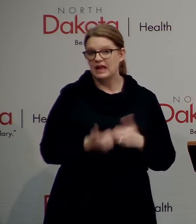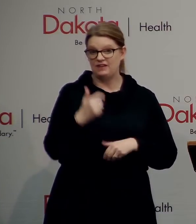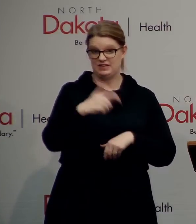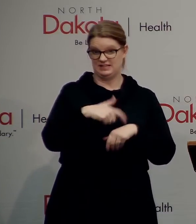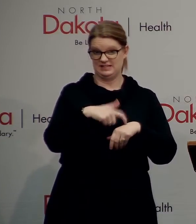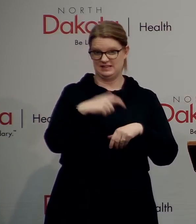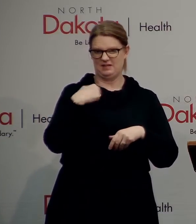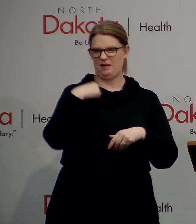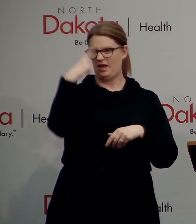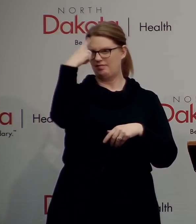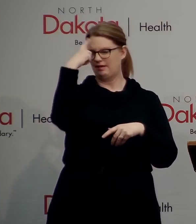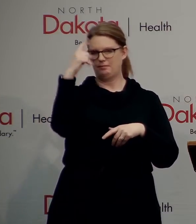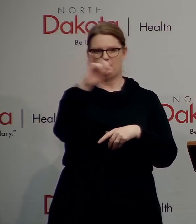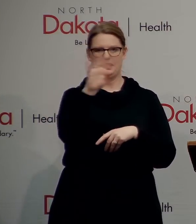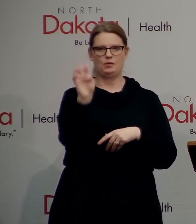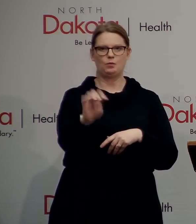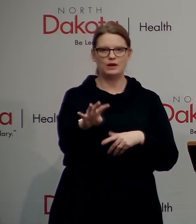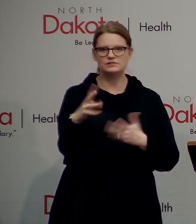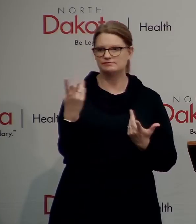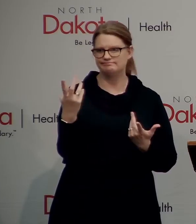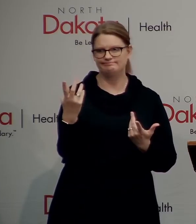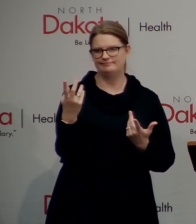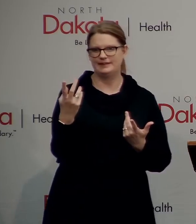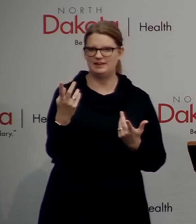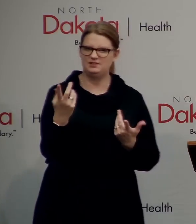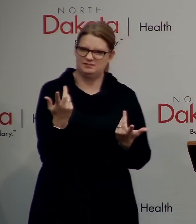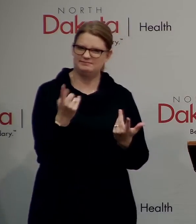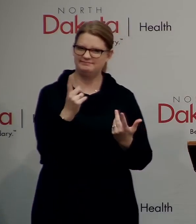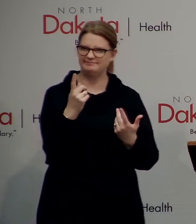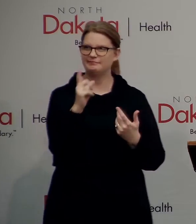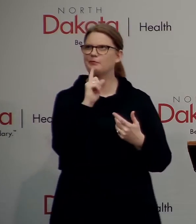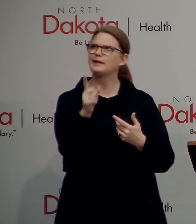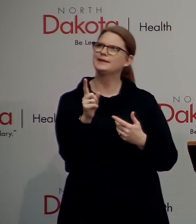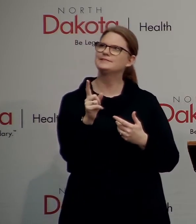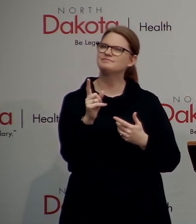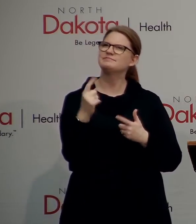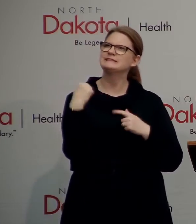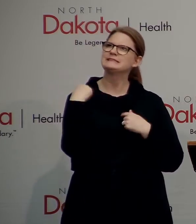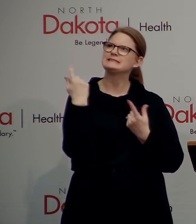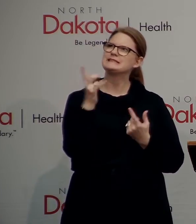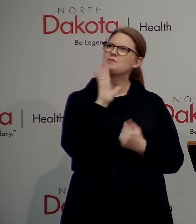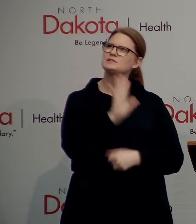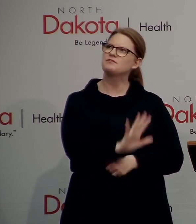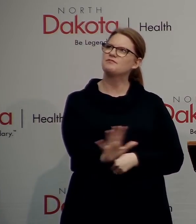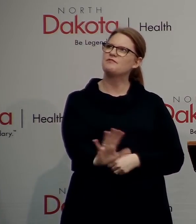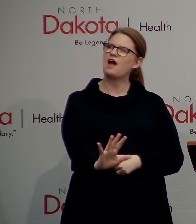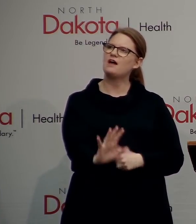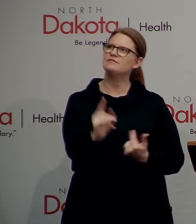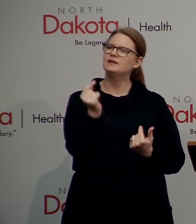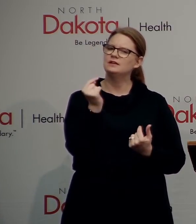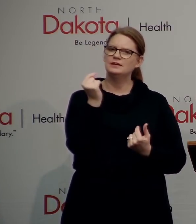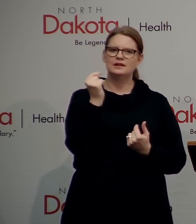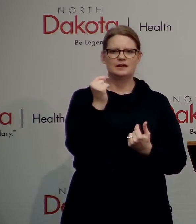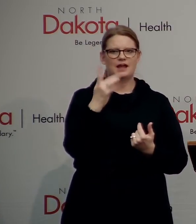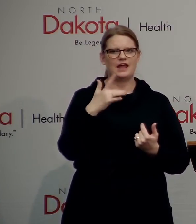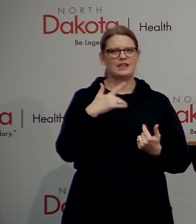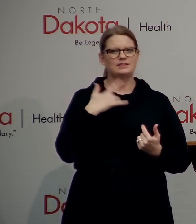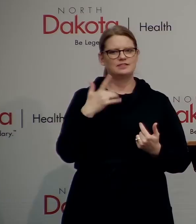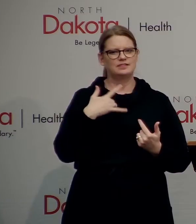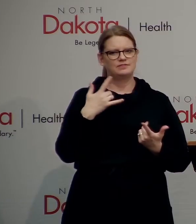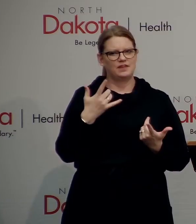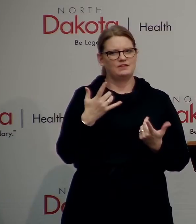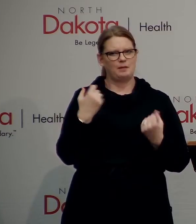think about that question, which is since I was about age 5 years old, I think of feeling